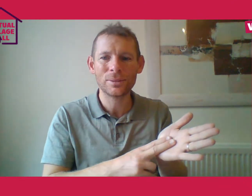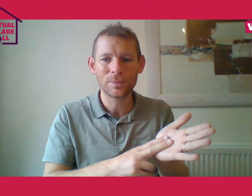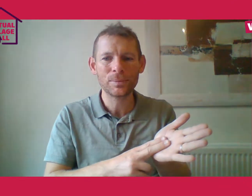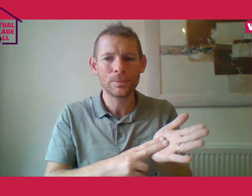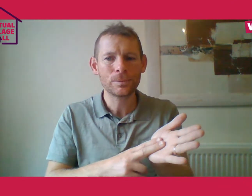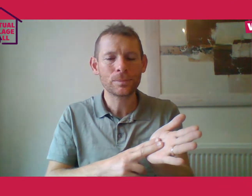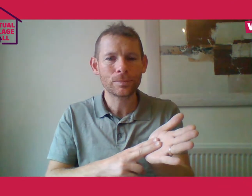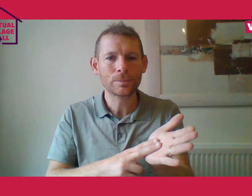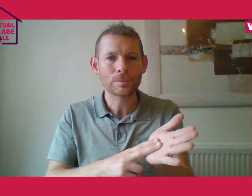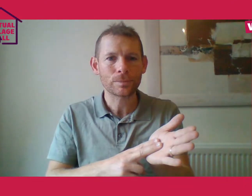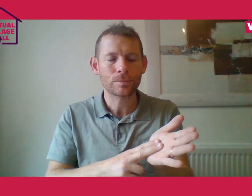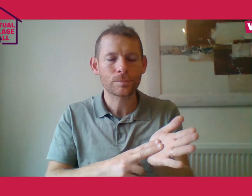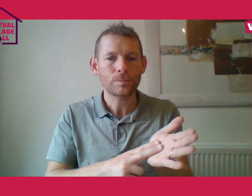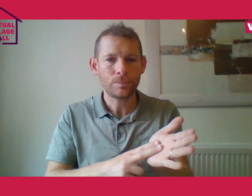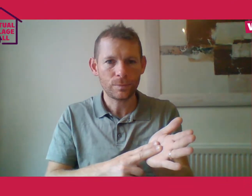nana or nanny.